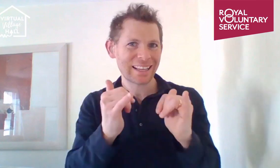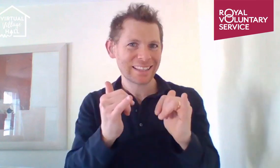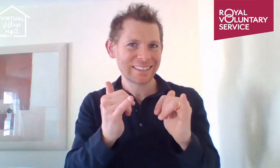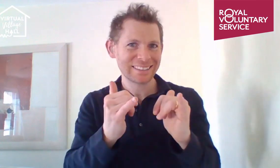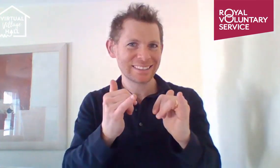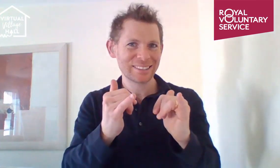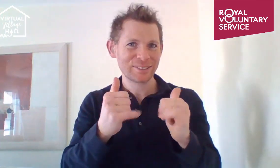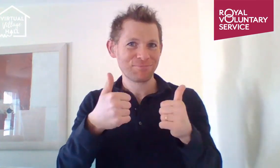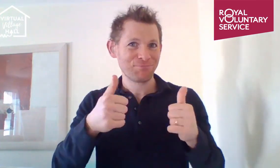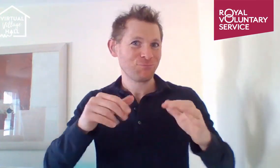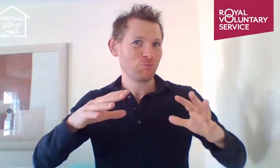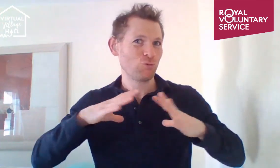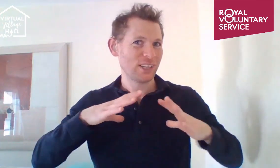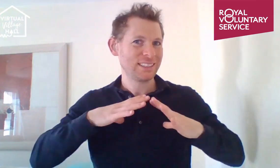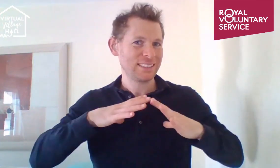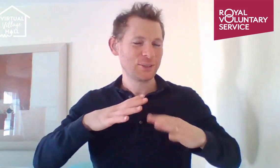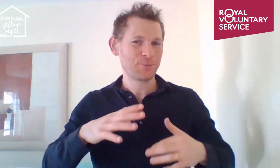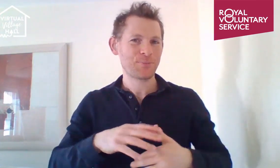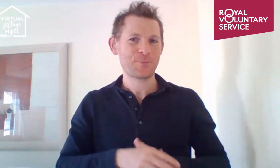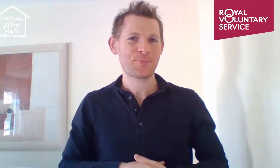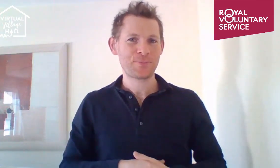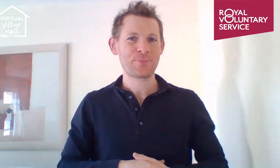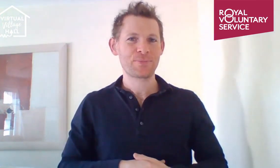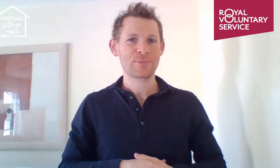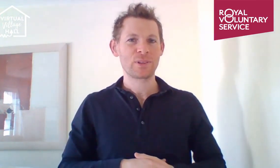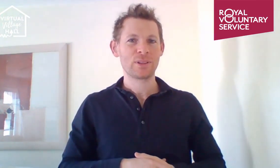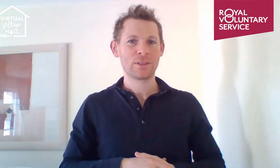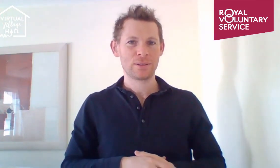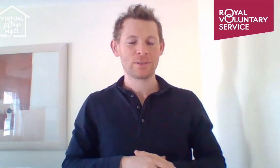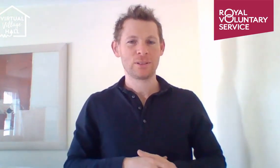Okay, now I'm going to test you all. I hope we're ready.